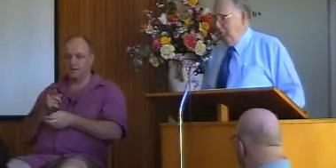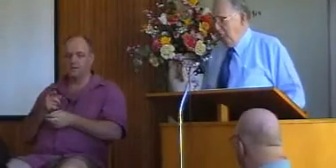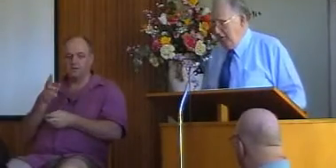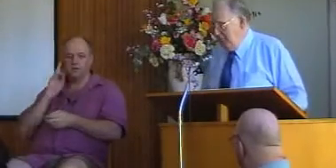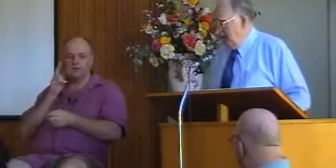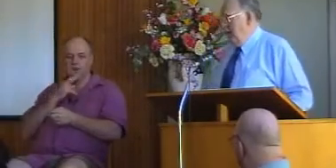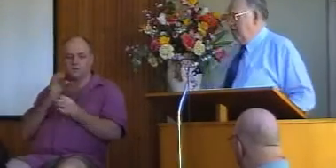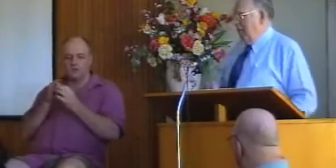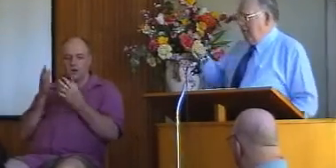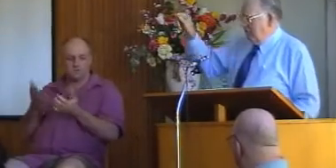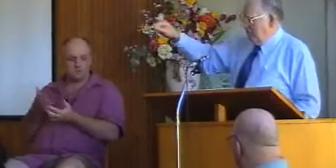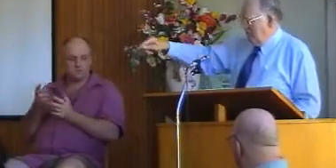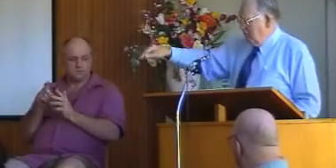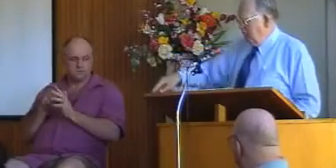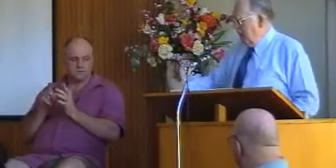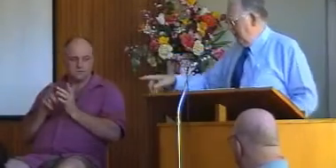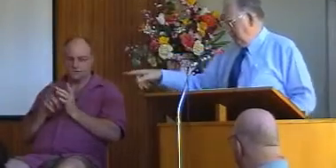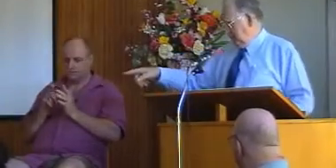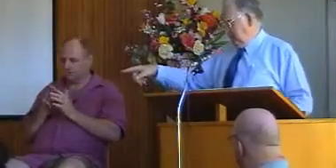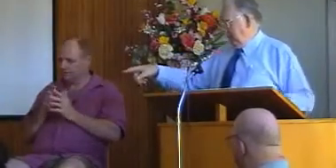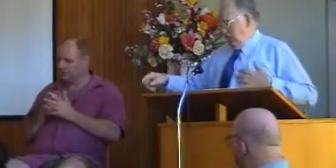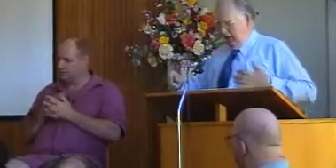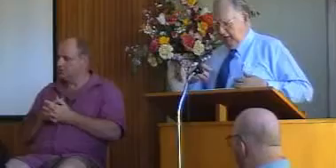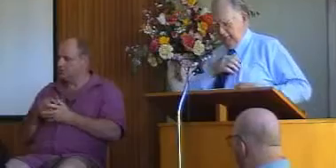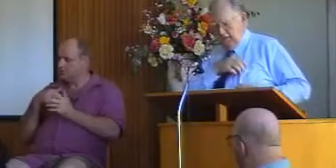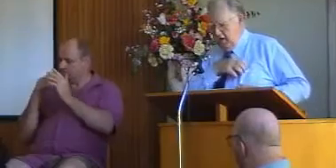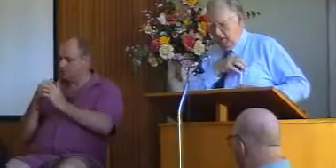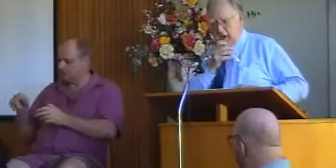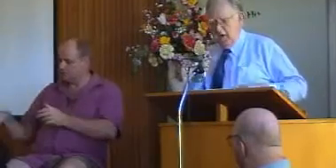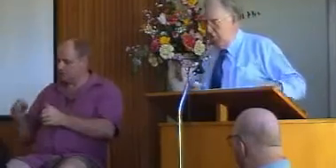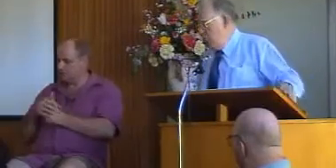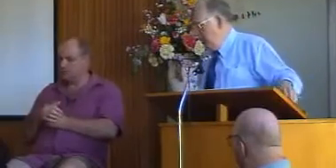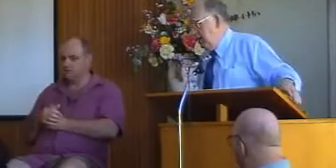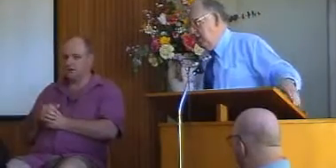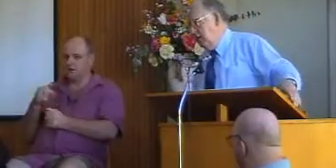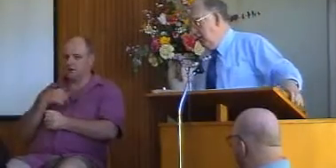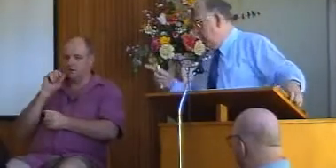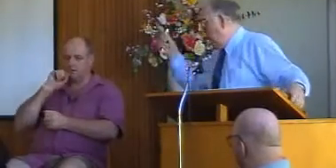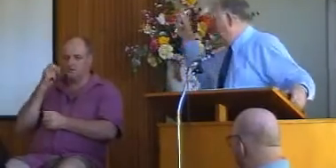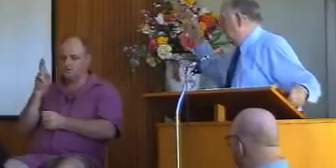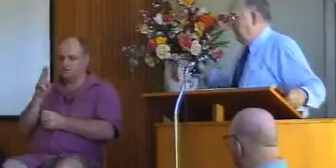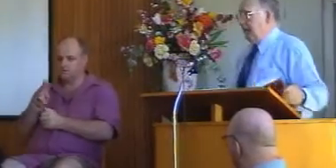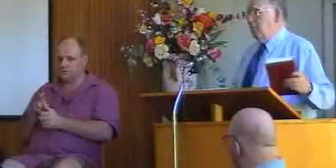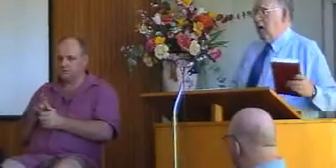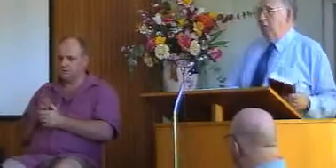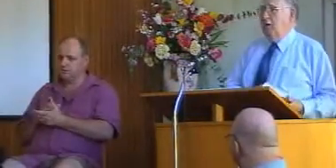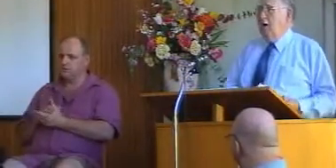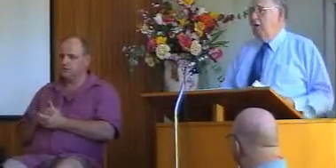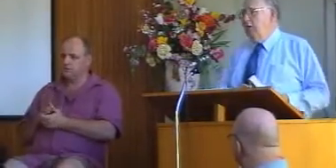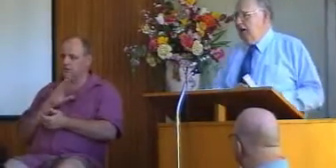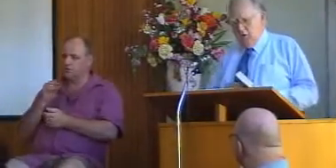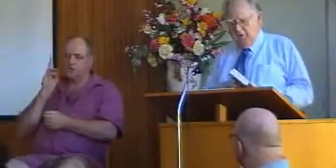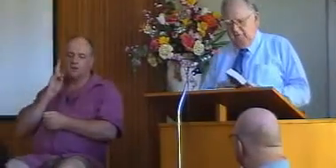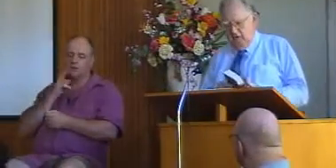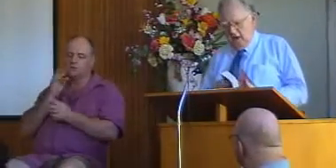deaf Bible did. So I'm going to sit myself down yonder. I'm going to read from what the deaf Bible.